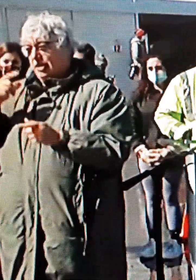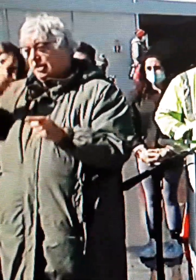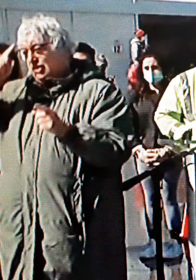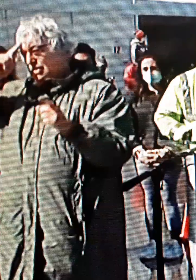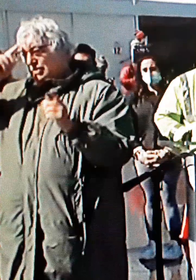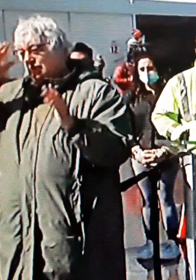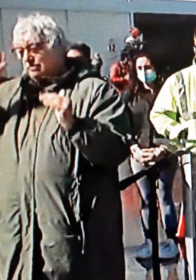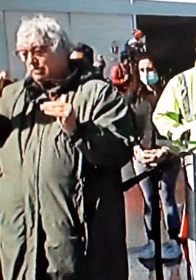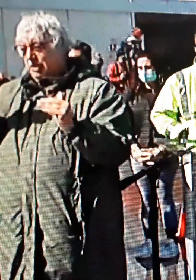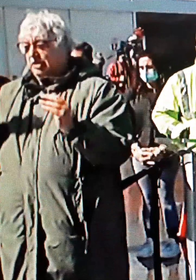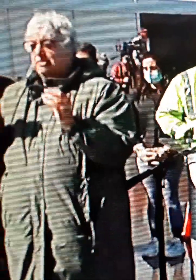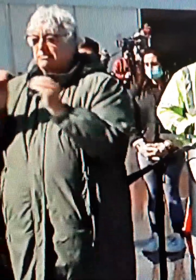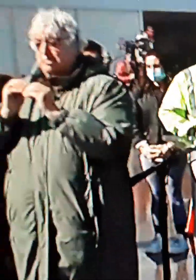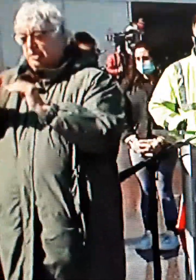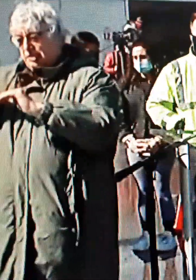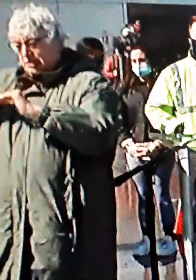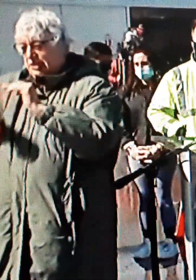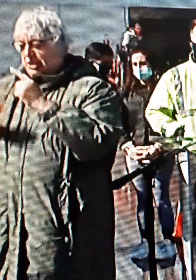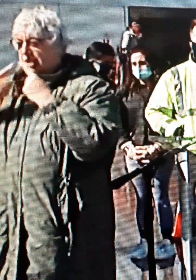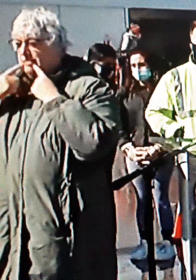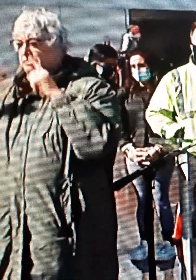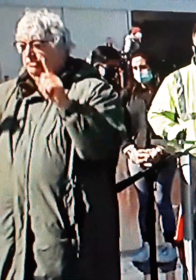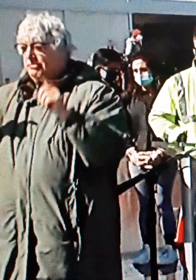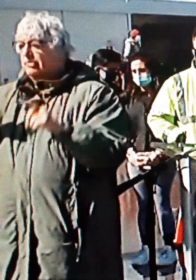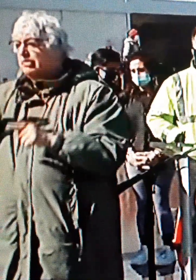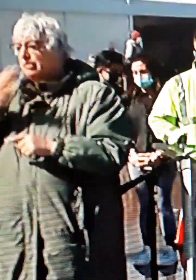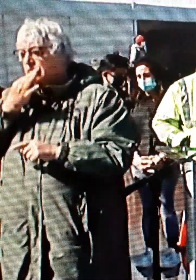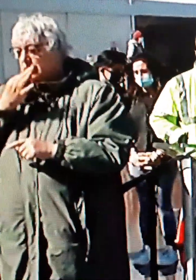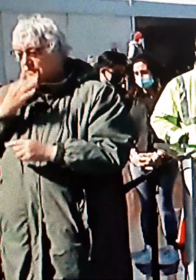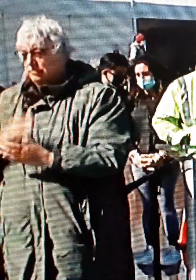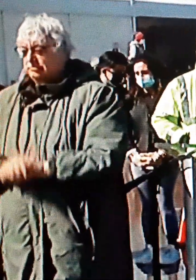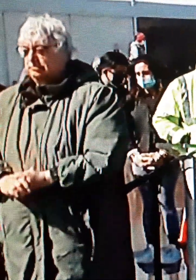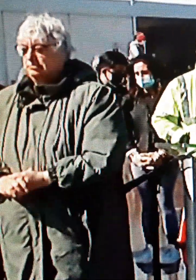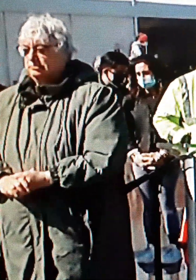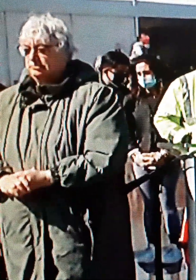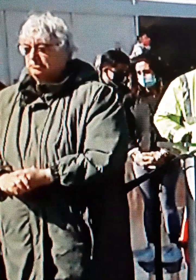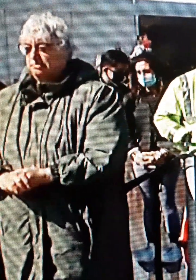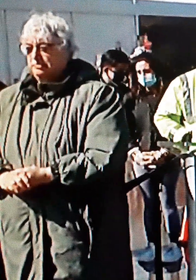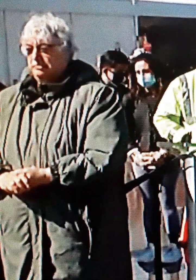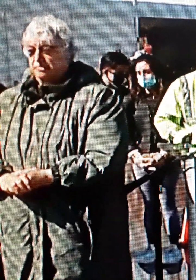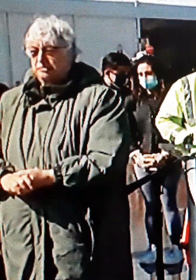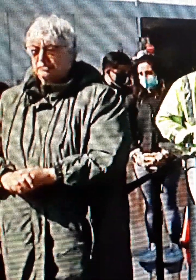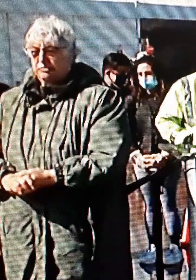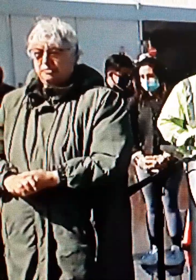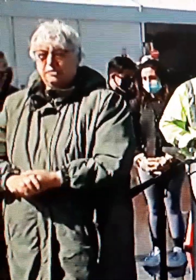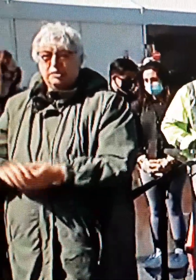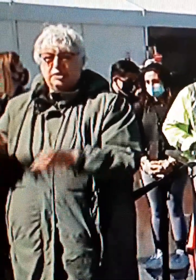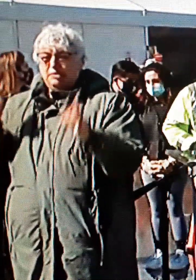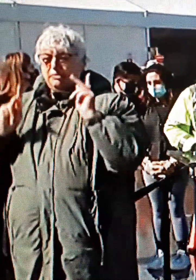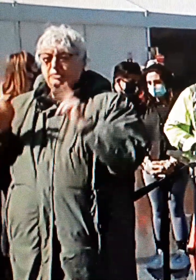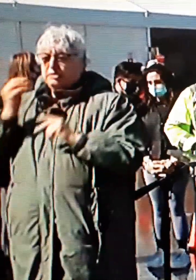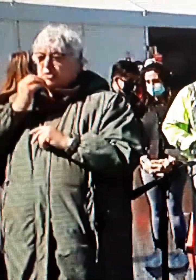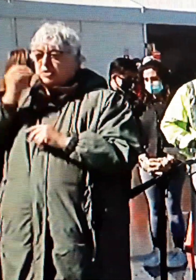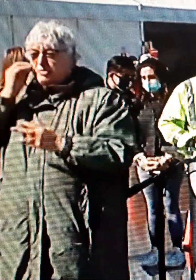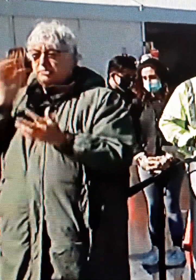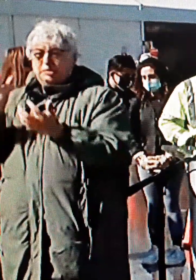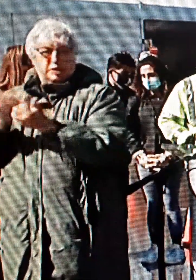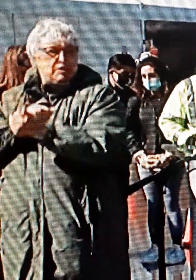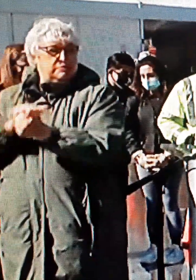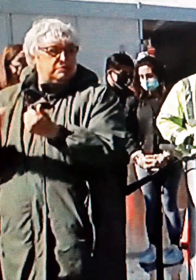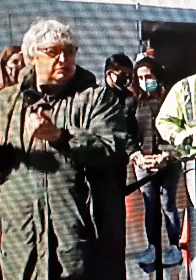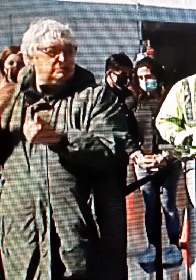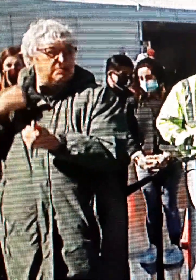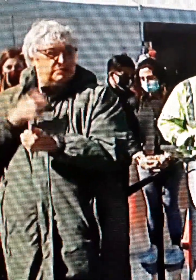that fund, a more detailed announcement, will be coming very soon. Because people's homes have been damaged,